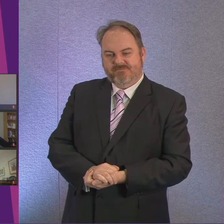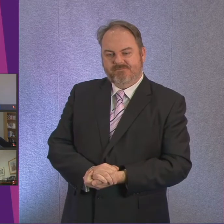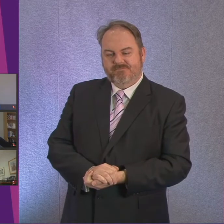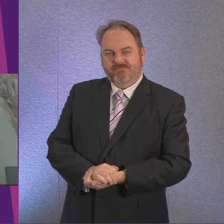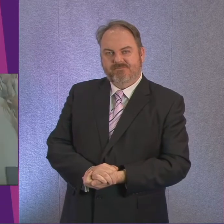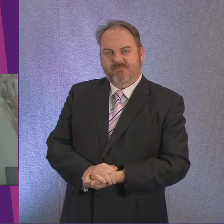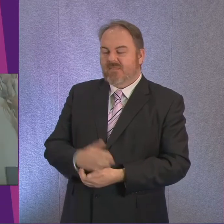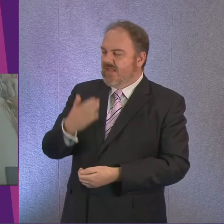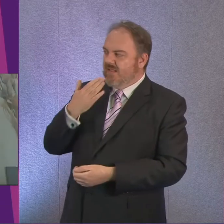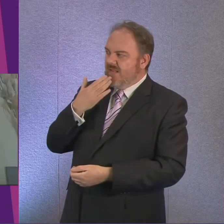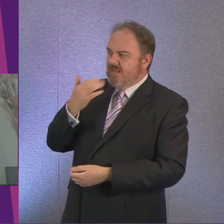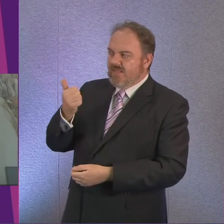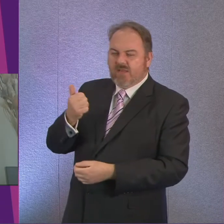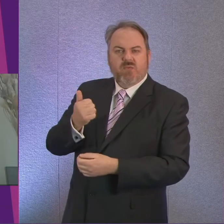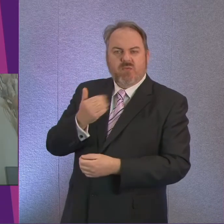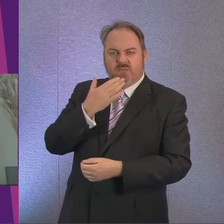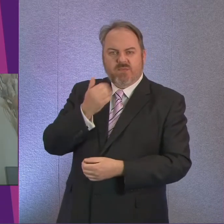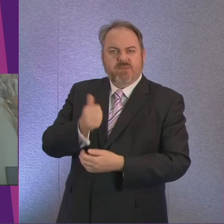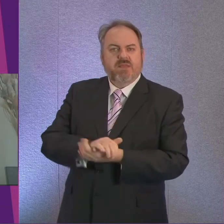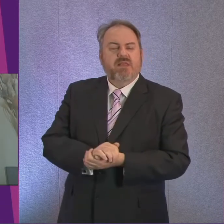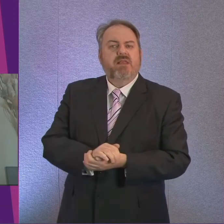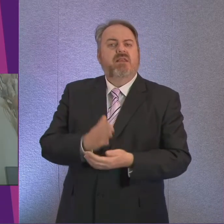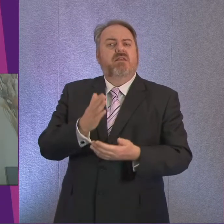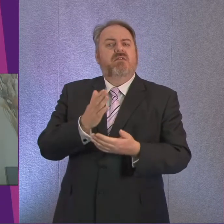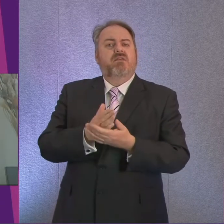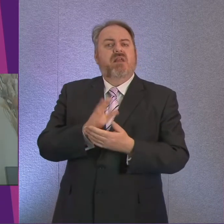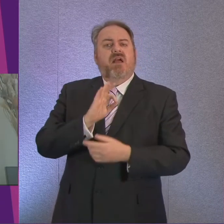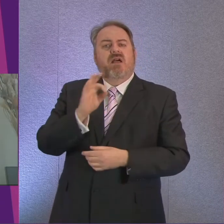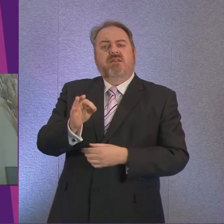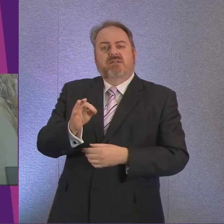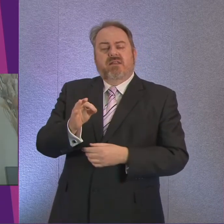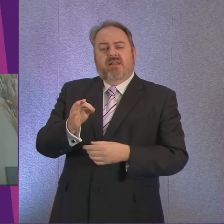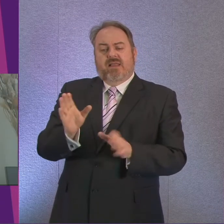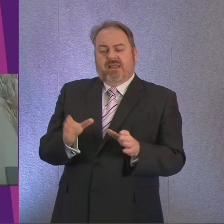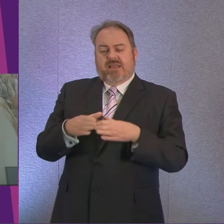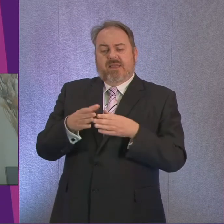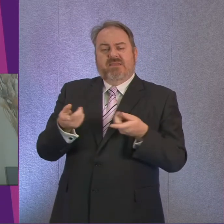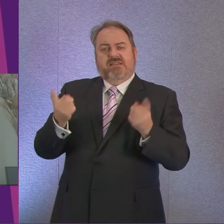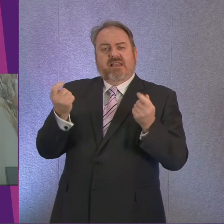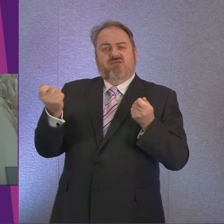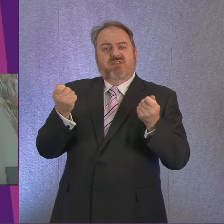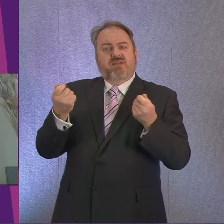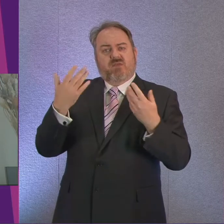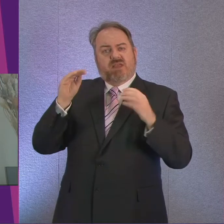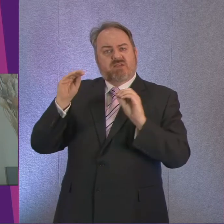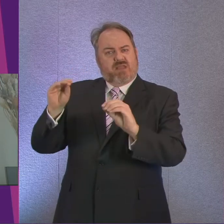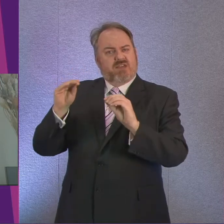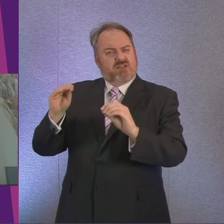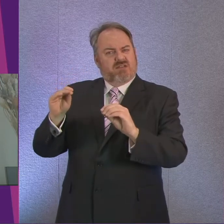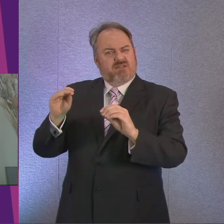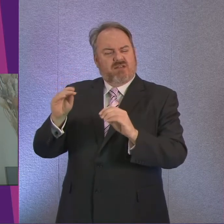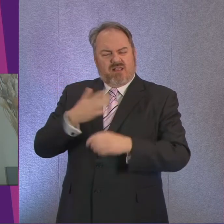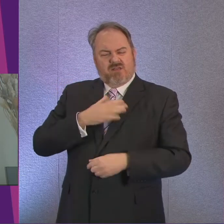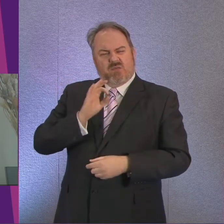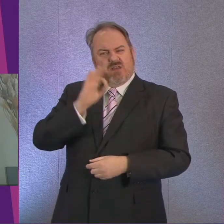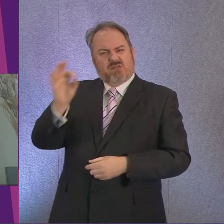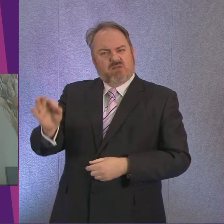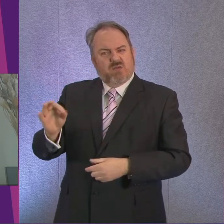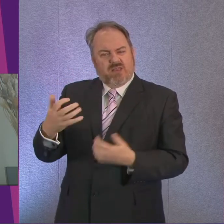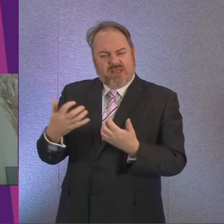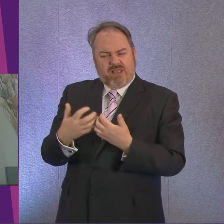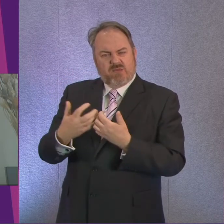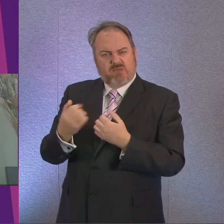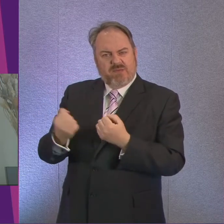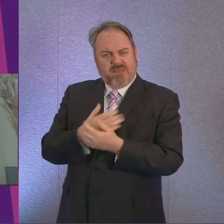Thank you, Presiding Officer. My question is for the Cabinet Secretary for Education. To ask the Cabinet Secretary how the Scottish Government is continuing to monitor